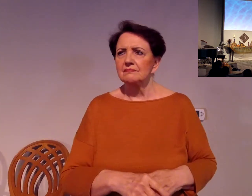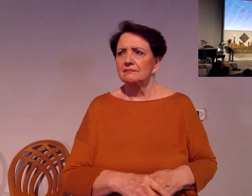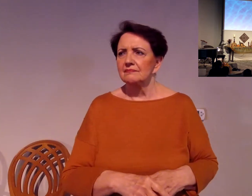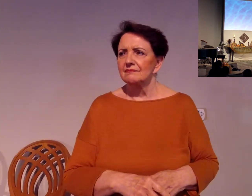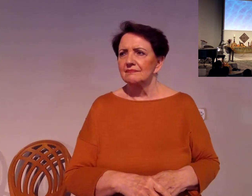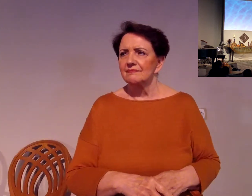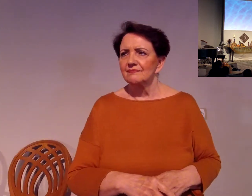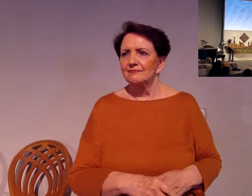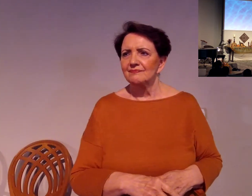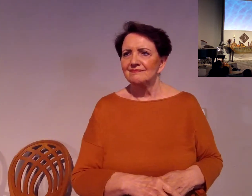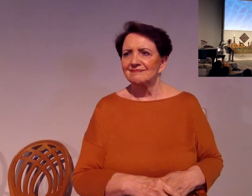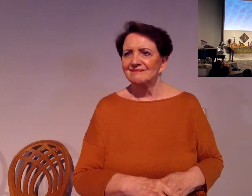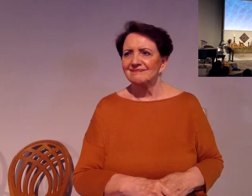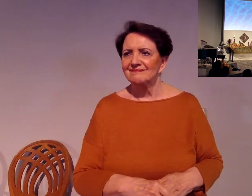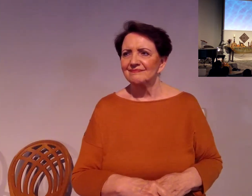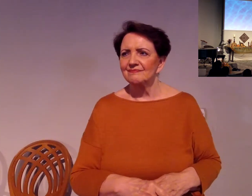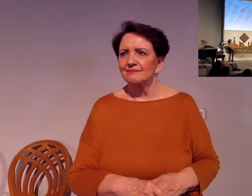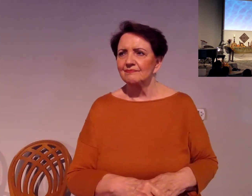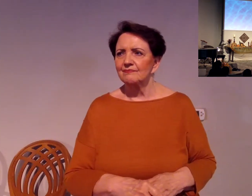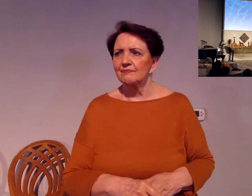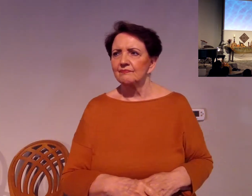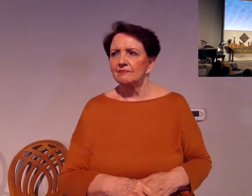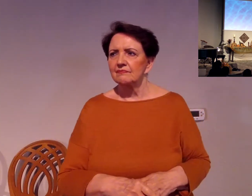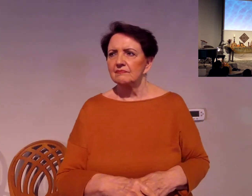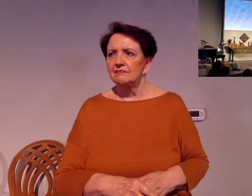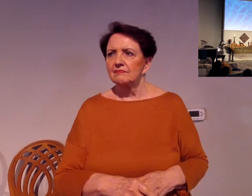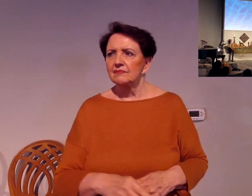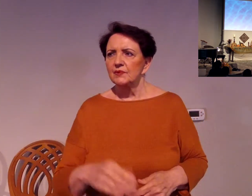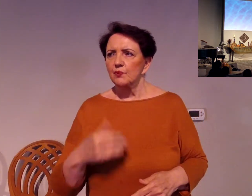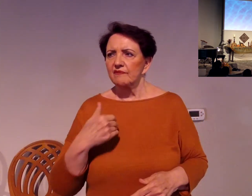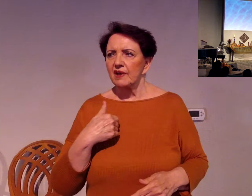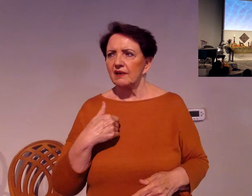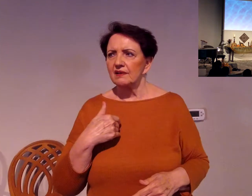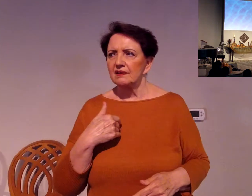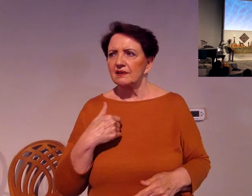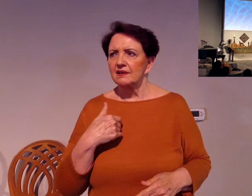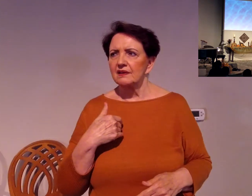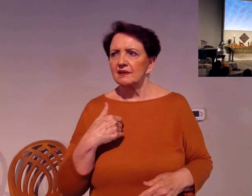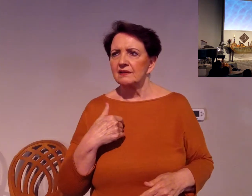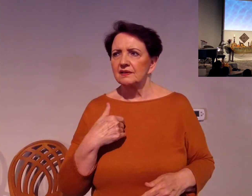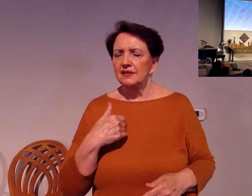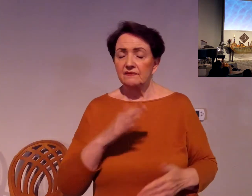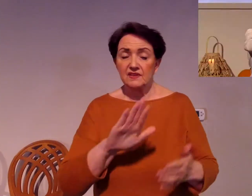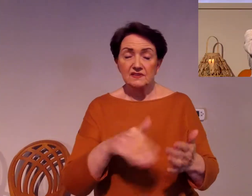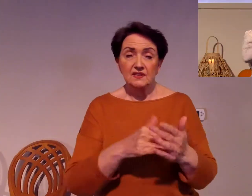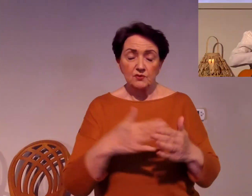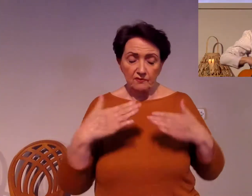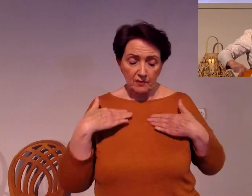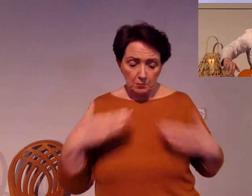we've had a huge expanse of territory in the center of our bodies